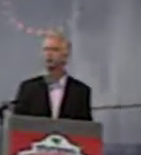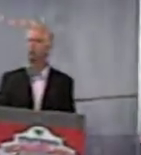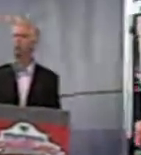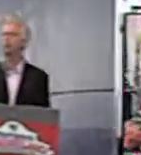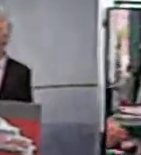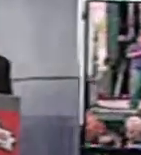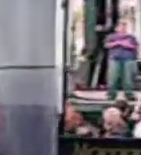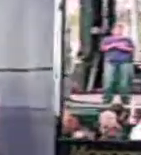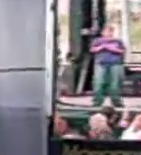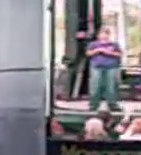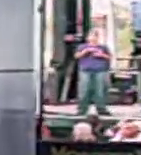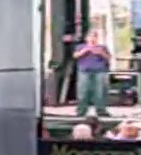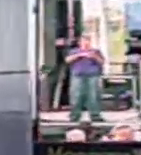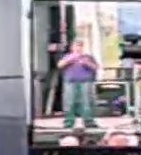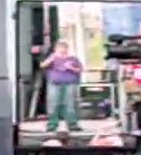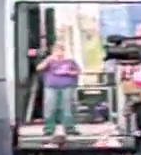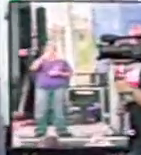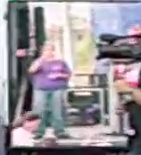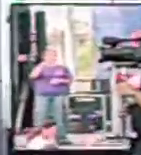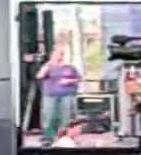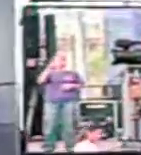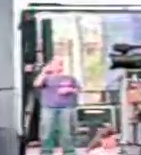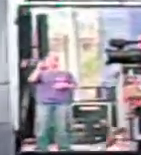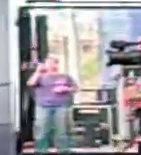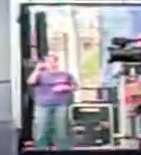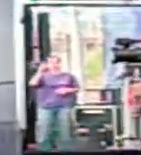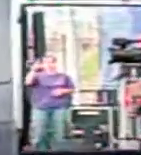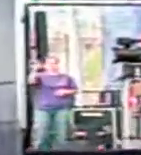in what Morgan's Wonderland has to offer.